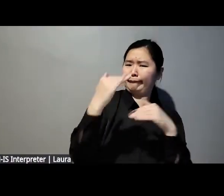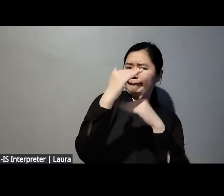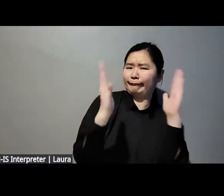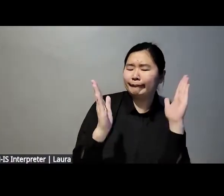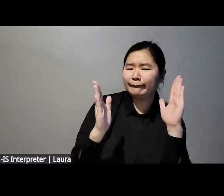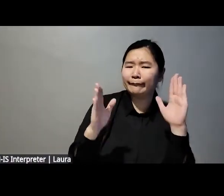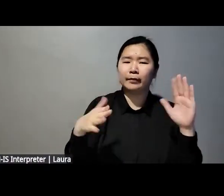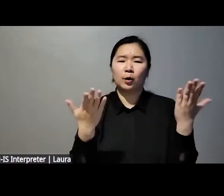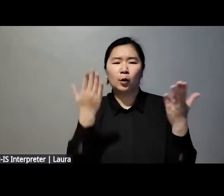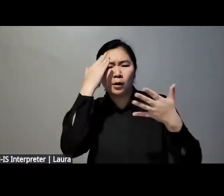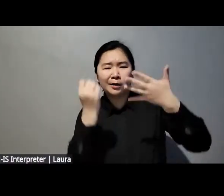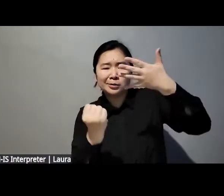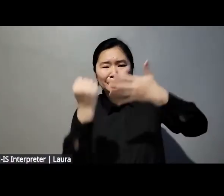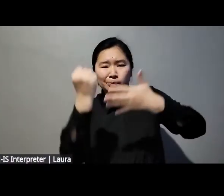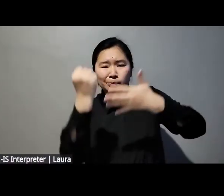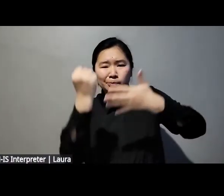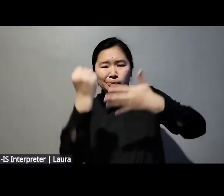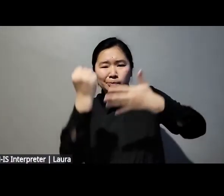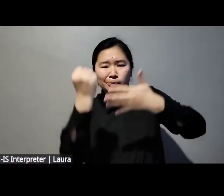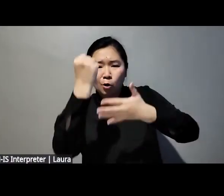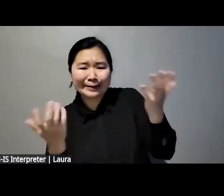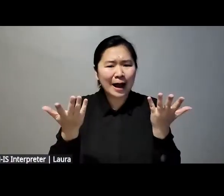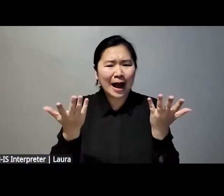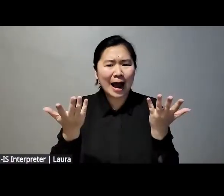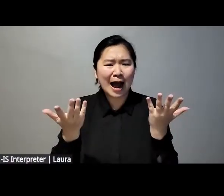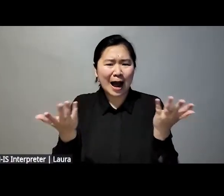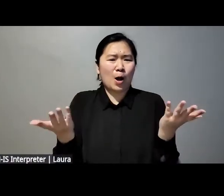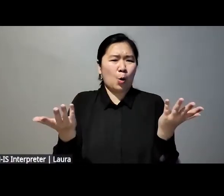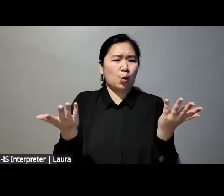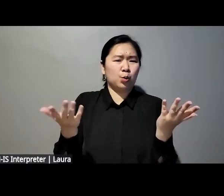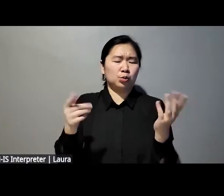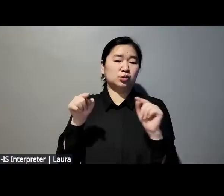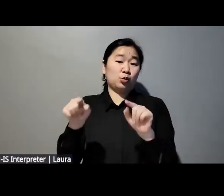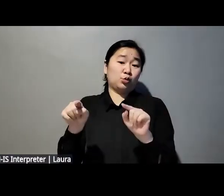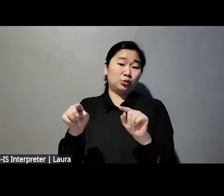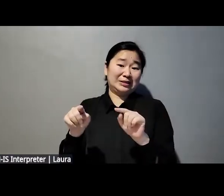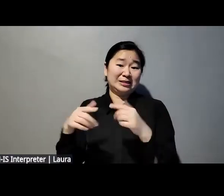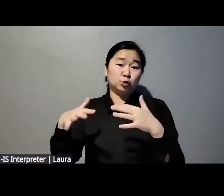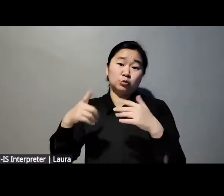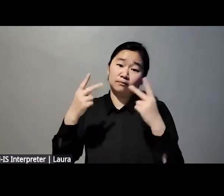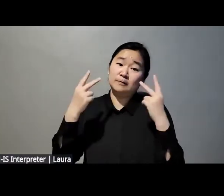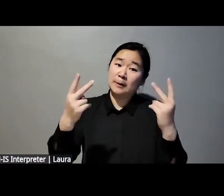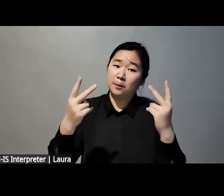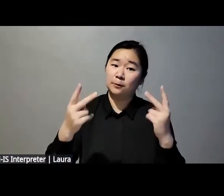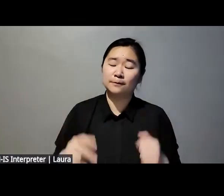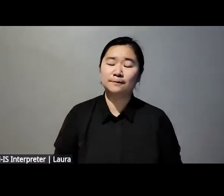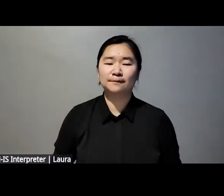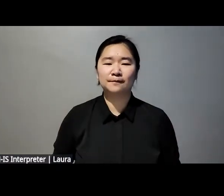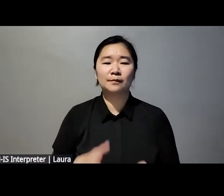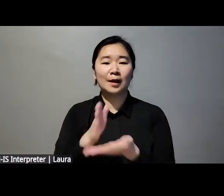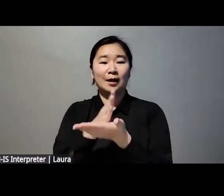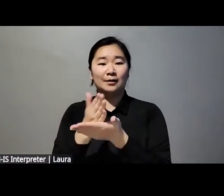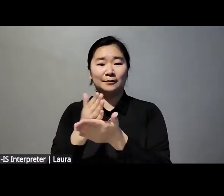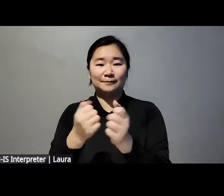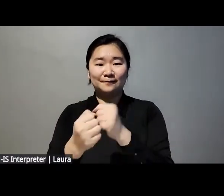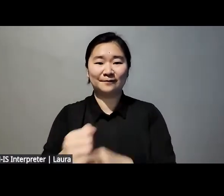same time, there is growing enthusiasm for mainstreaming disability across